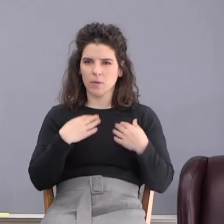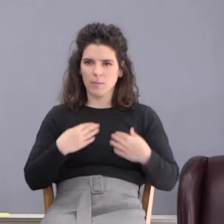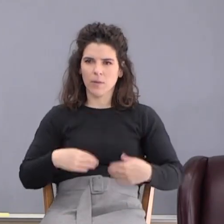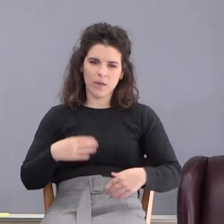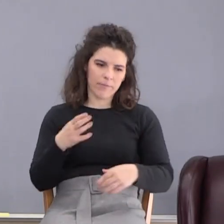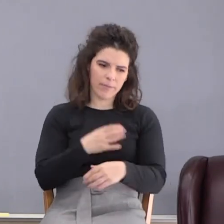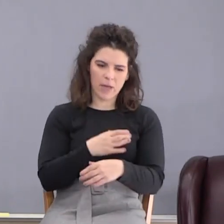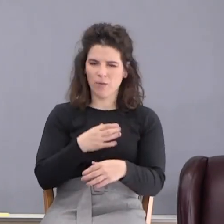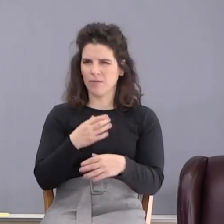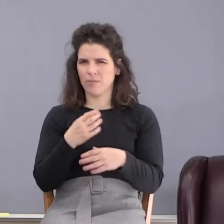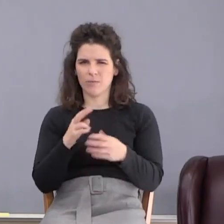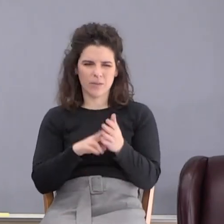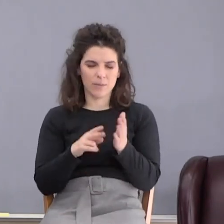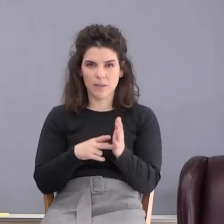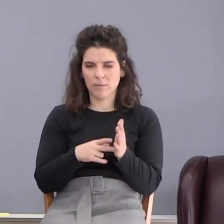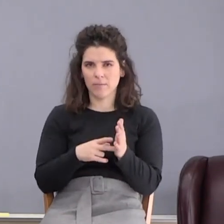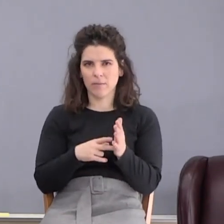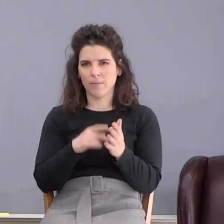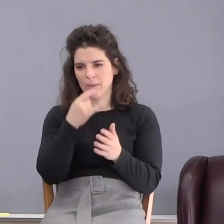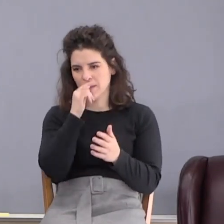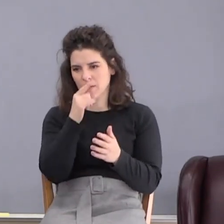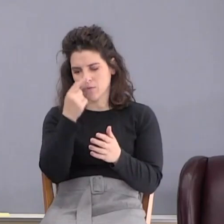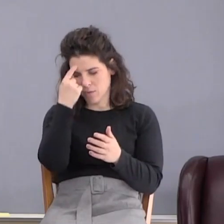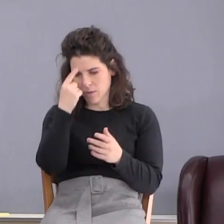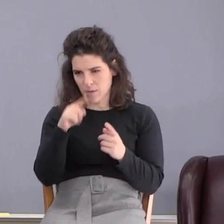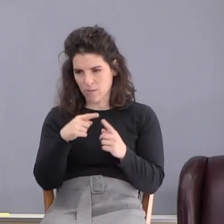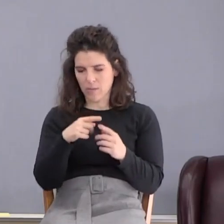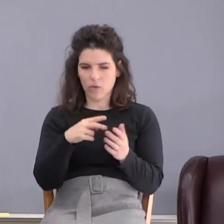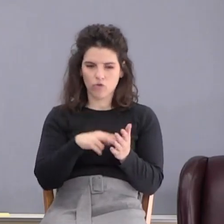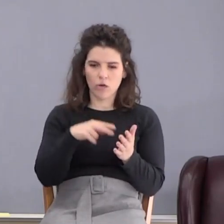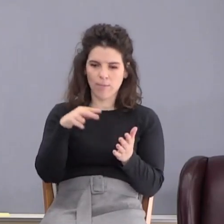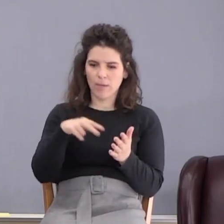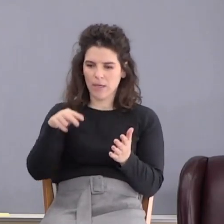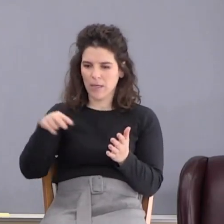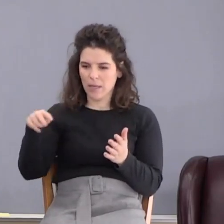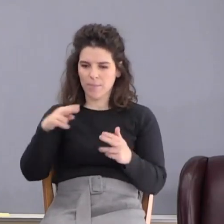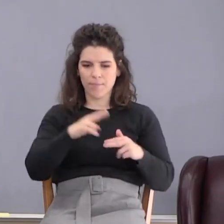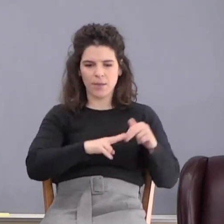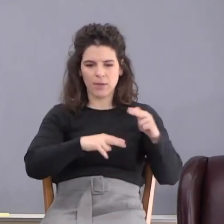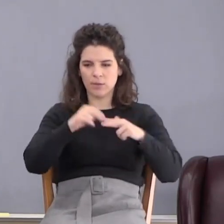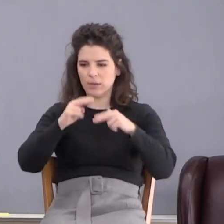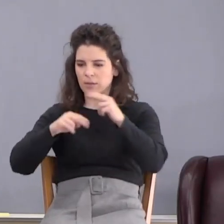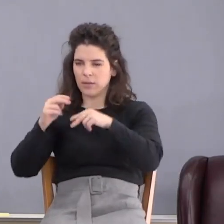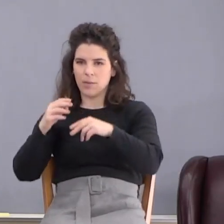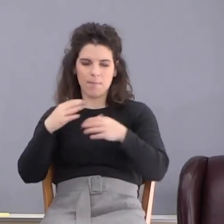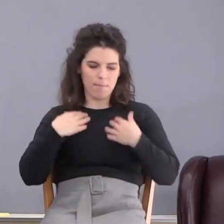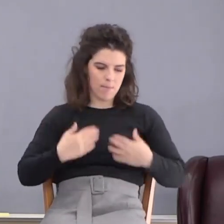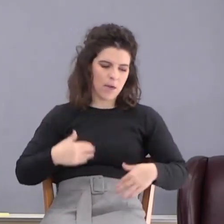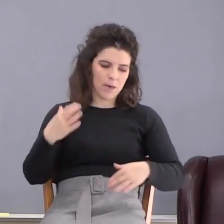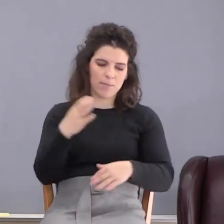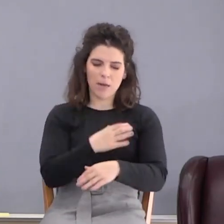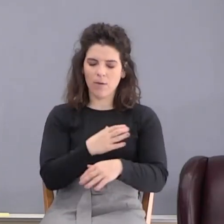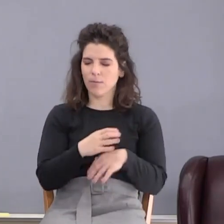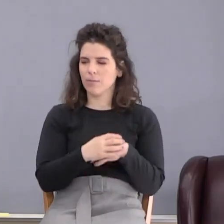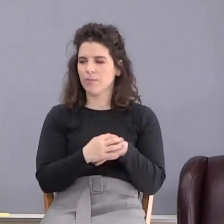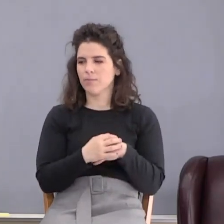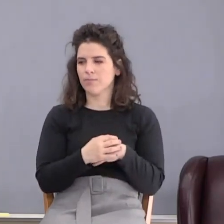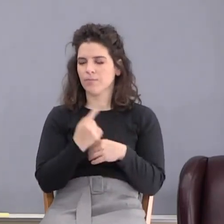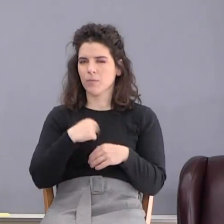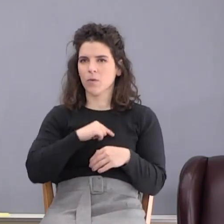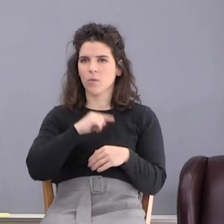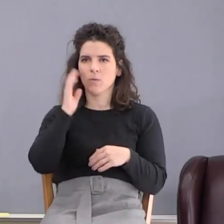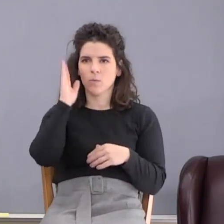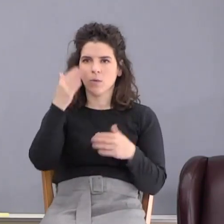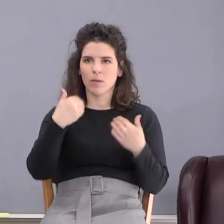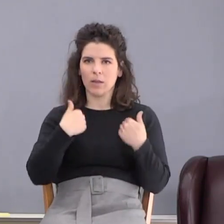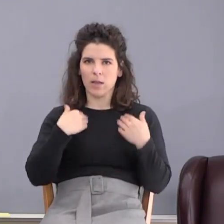what sense? You know, I mean, as a kid, you think about jumping buildings and whatever. Wait a minute, a body of power. In other words, we're going to